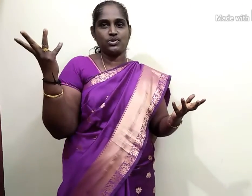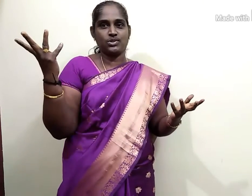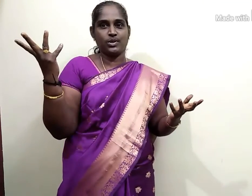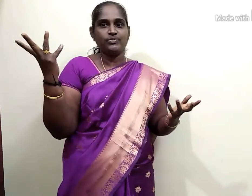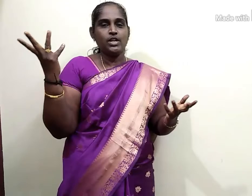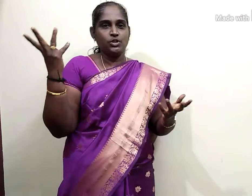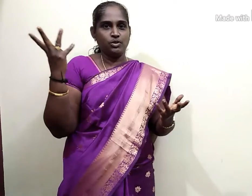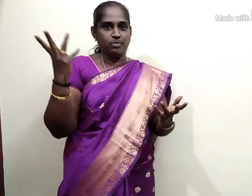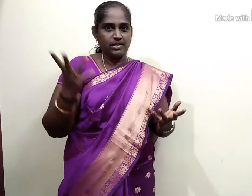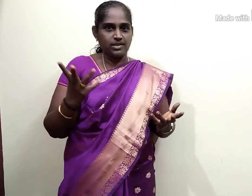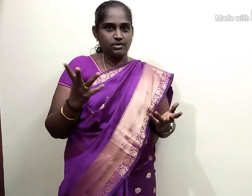pharaohs.